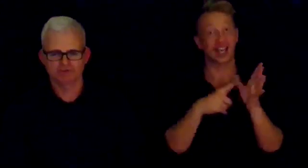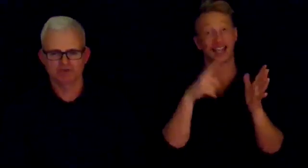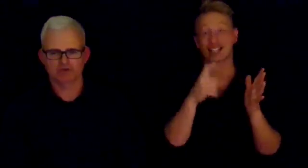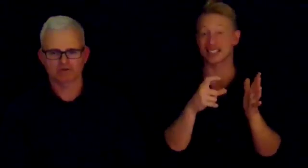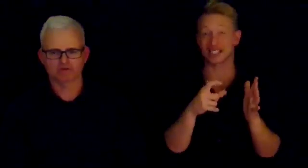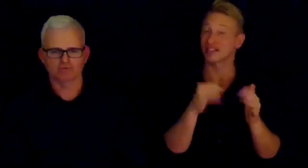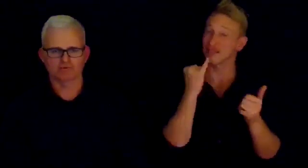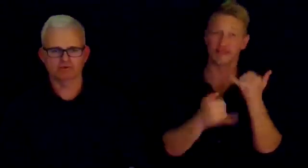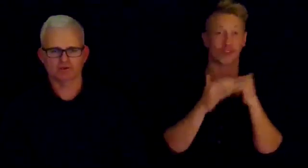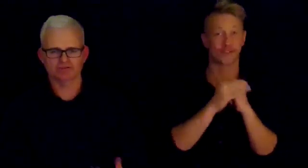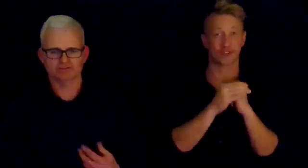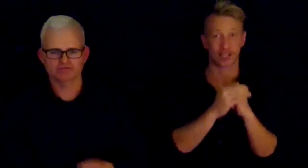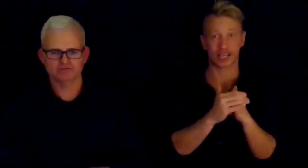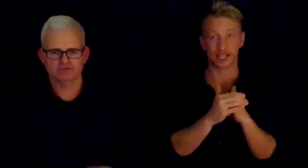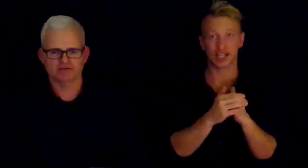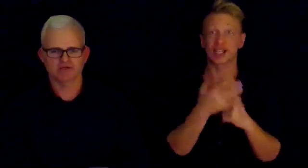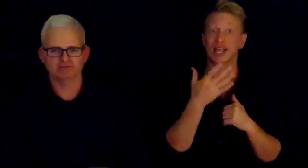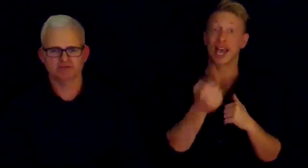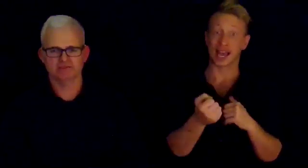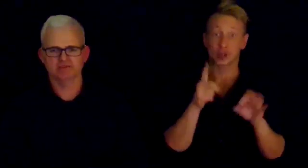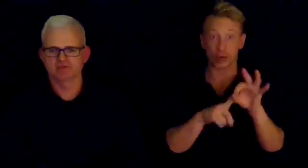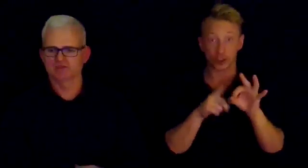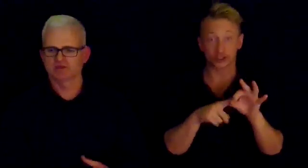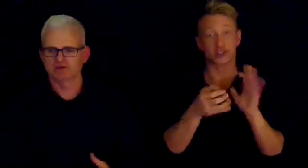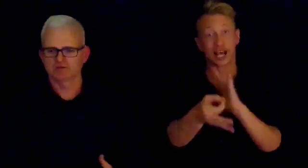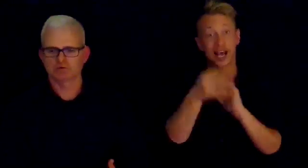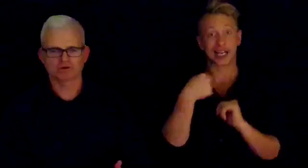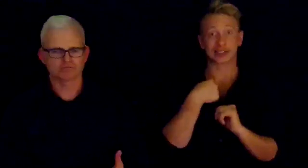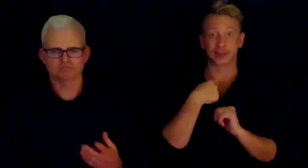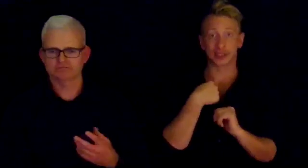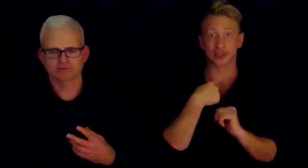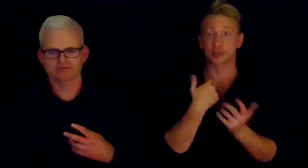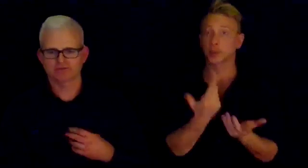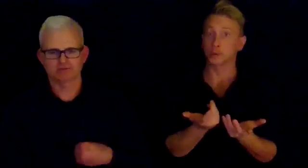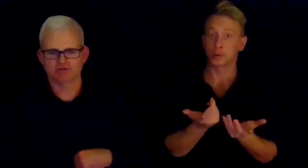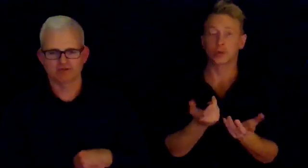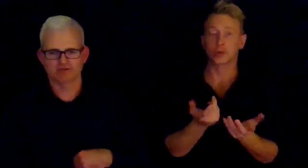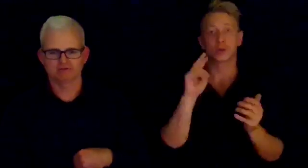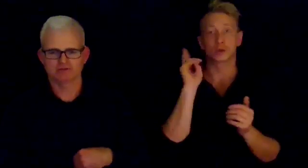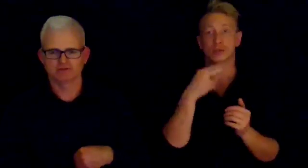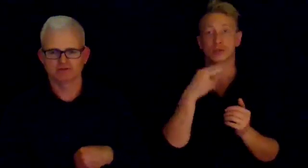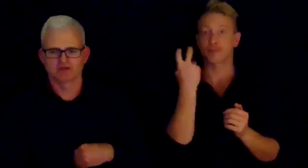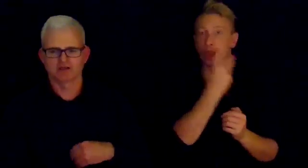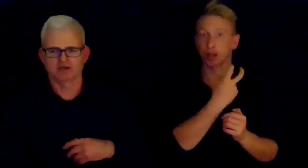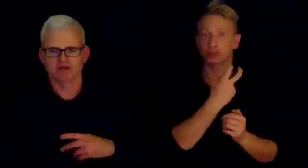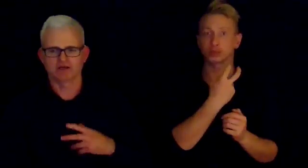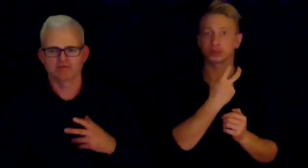approachable with questions and asked me, what does deafblind,